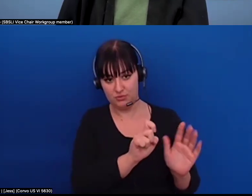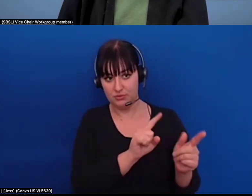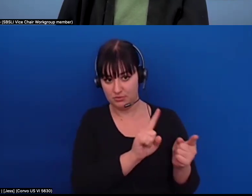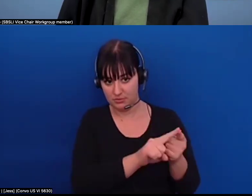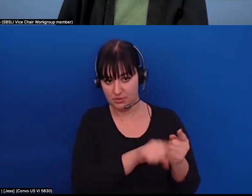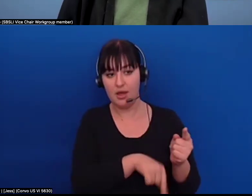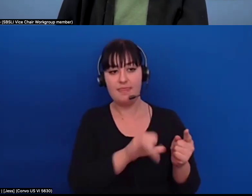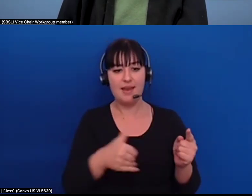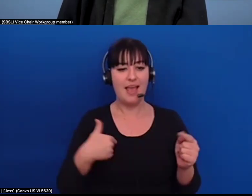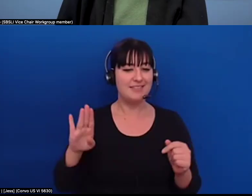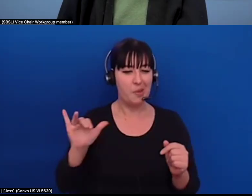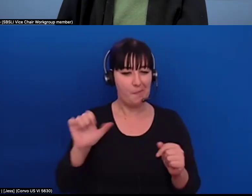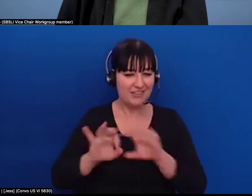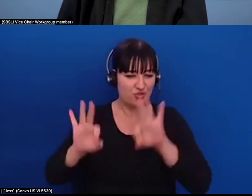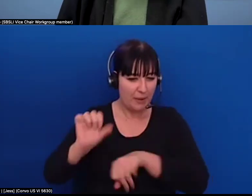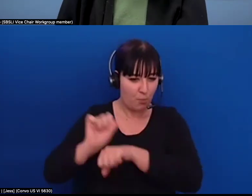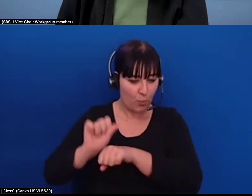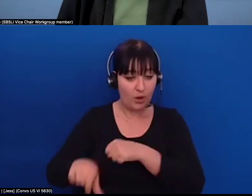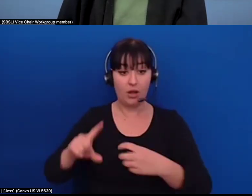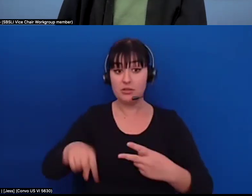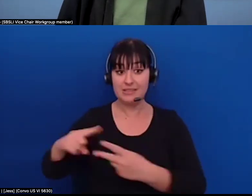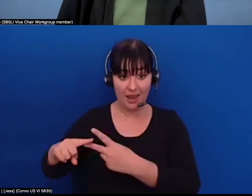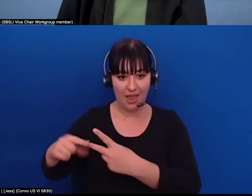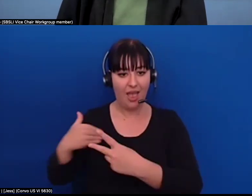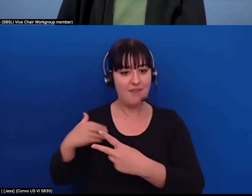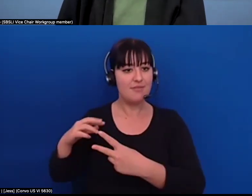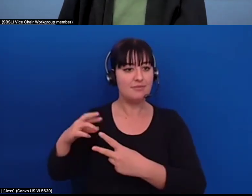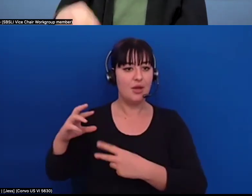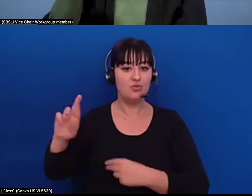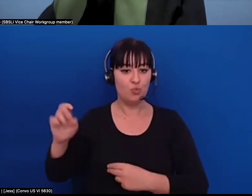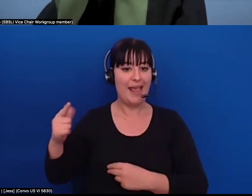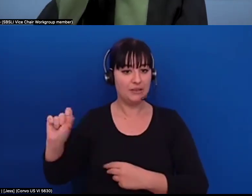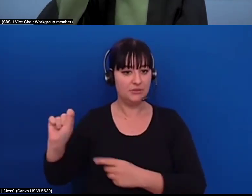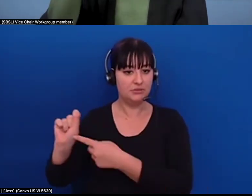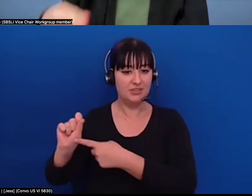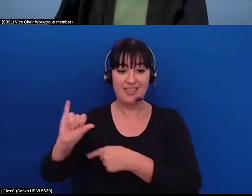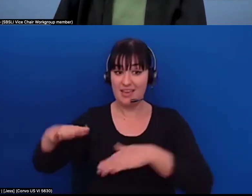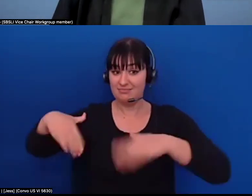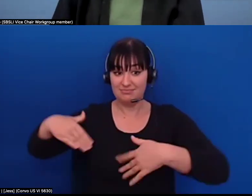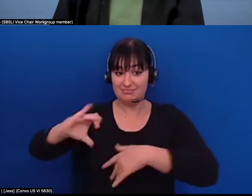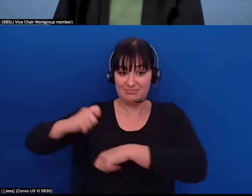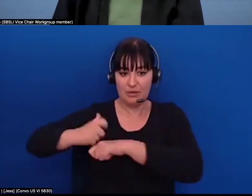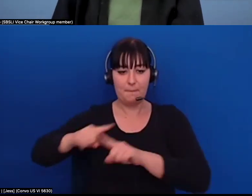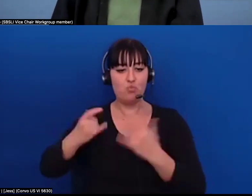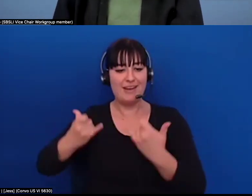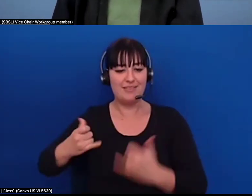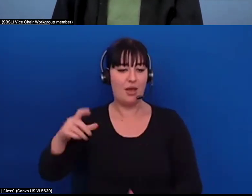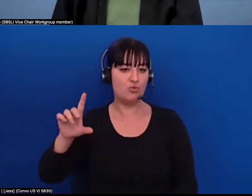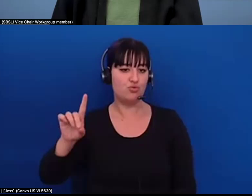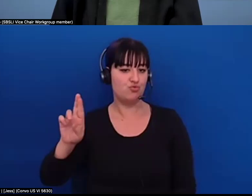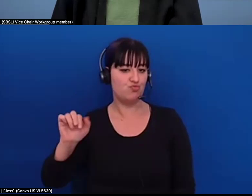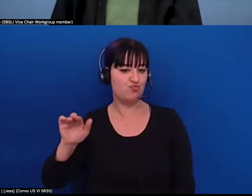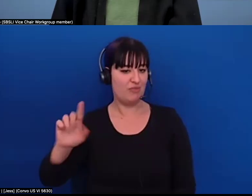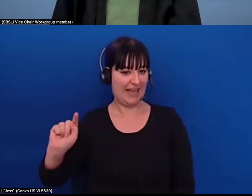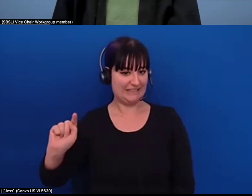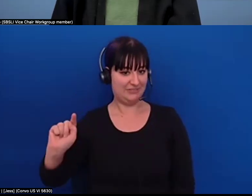has the base framework, and then we have the regulations that have not been promulgated yet, but are in draft form, I believe, but